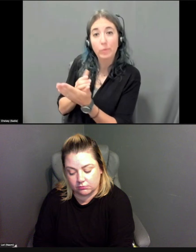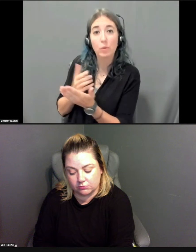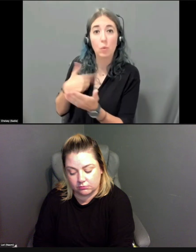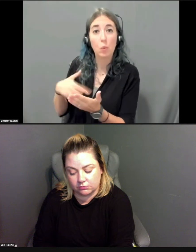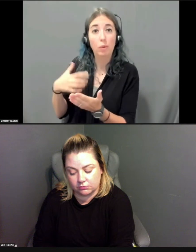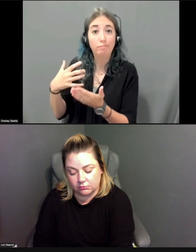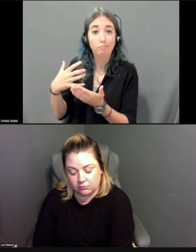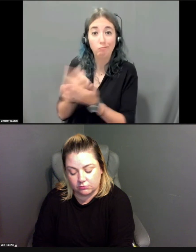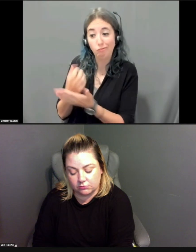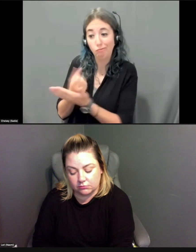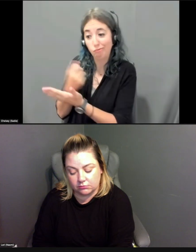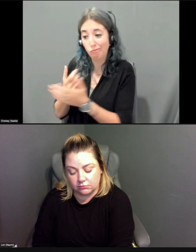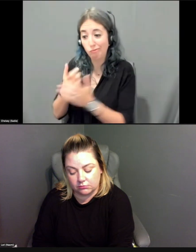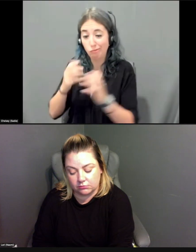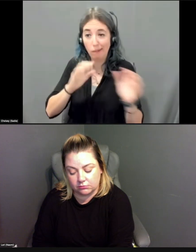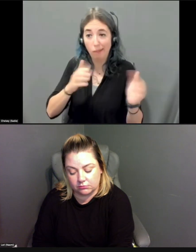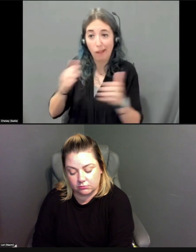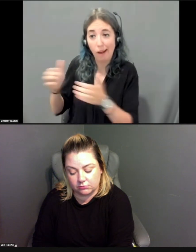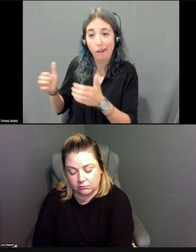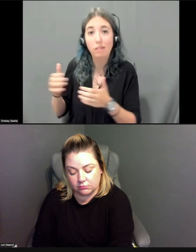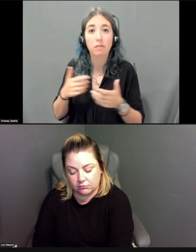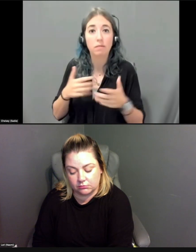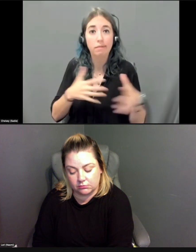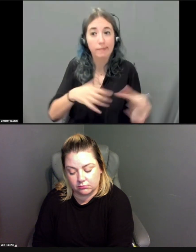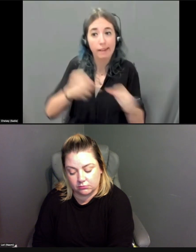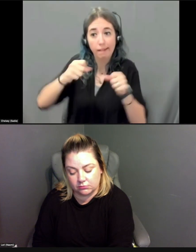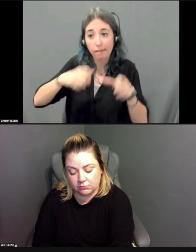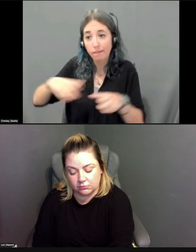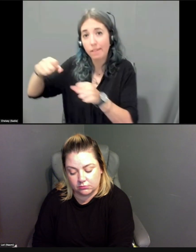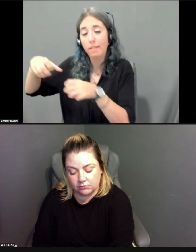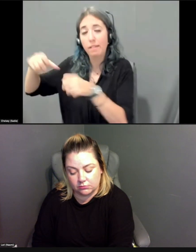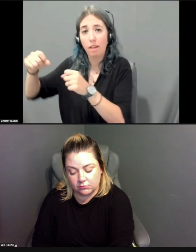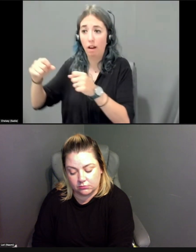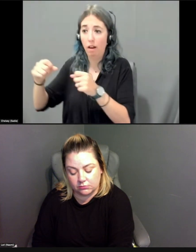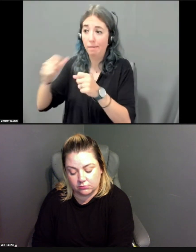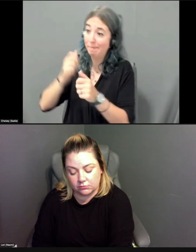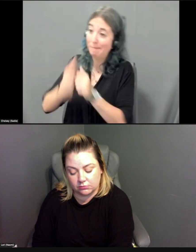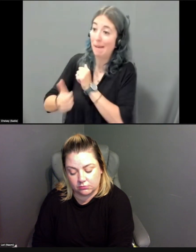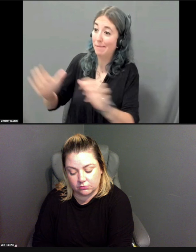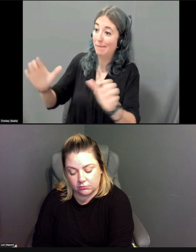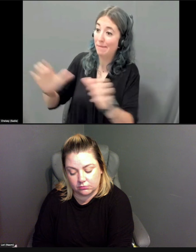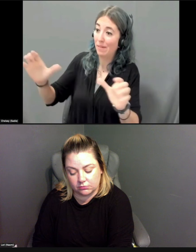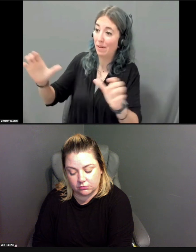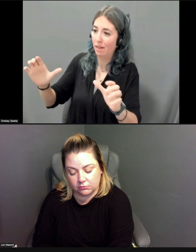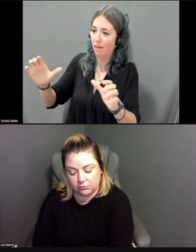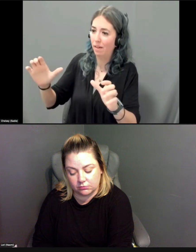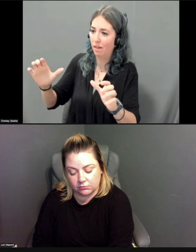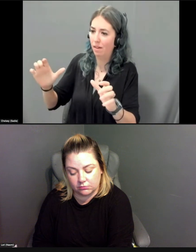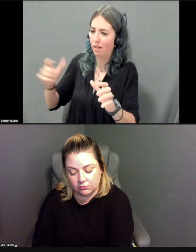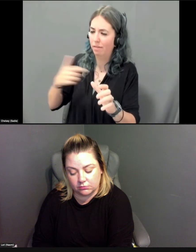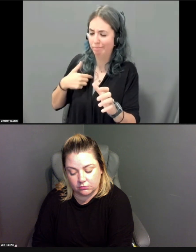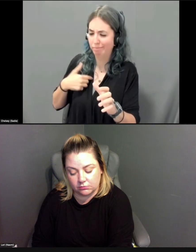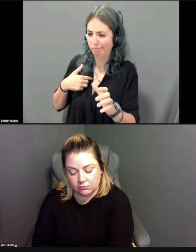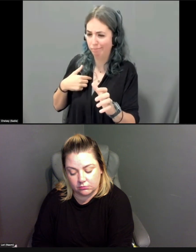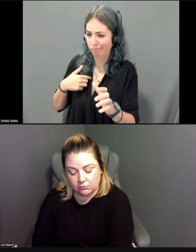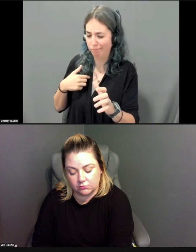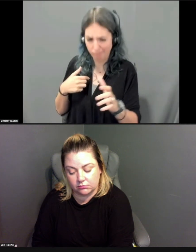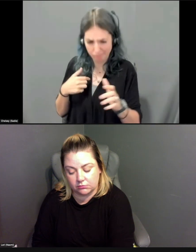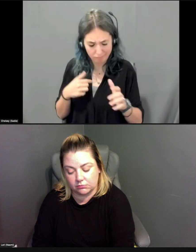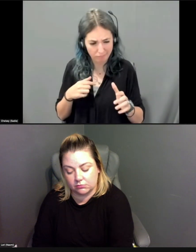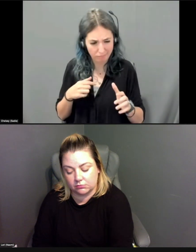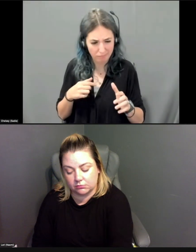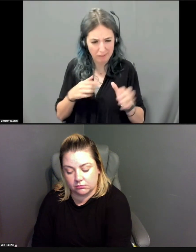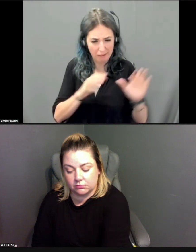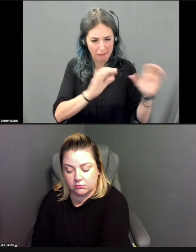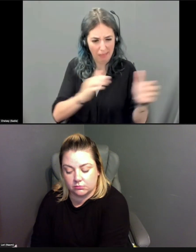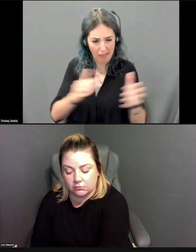And I can't think of a single one that has included anything related to the social